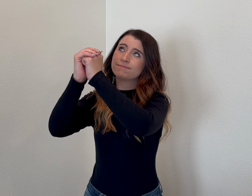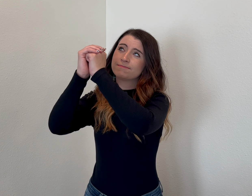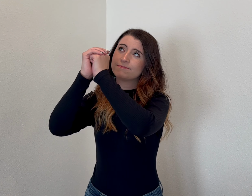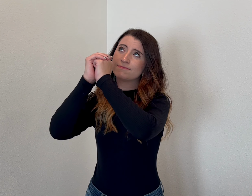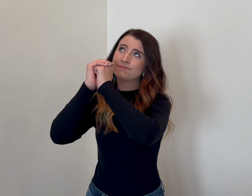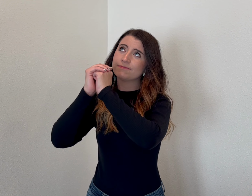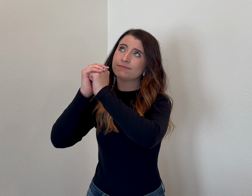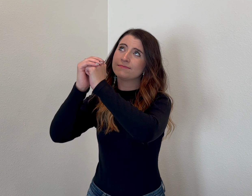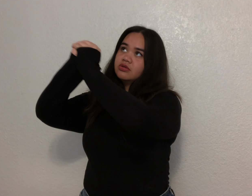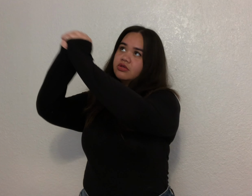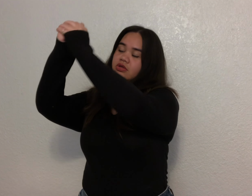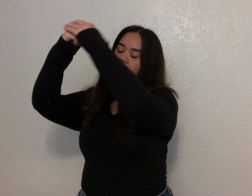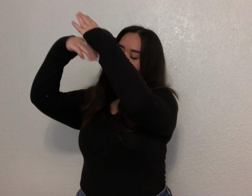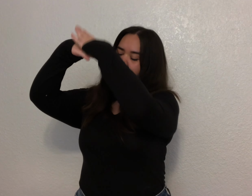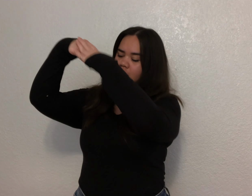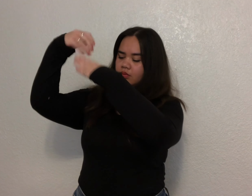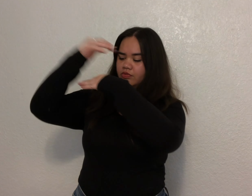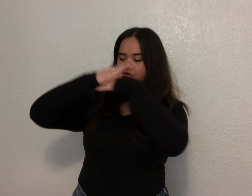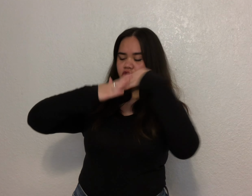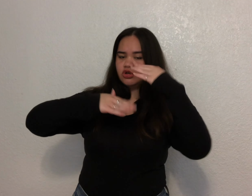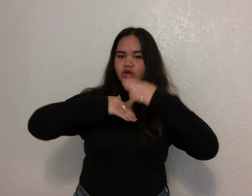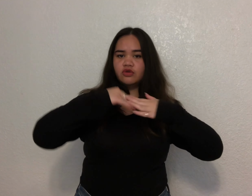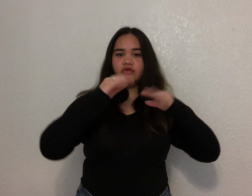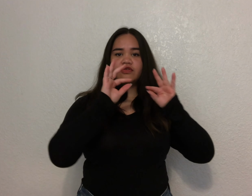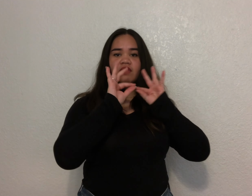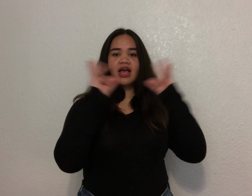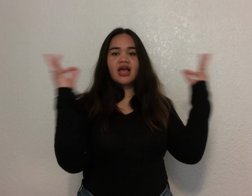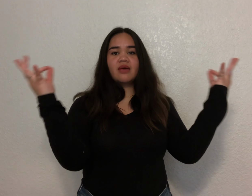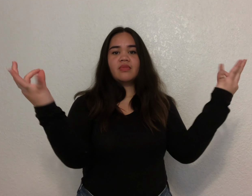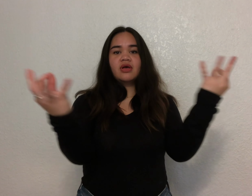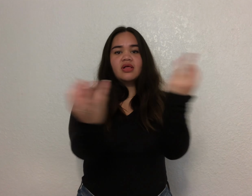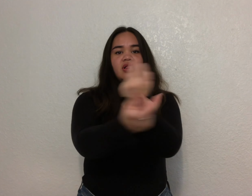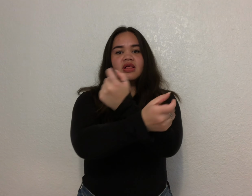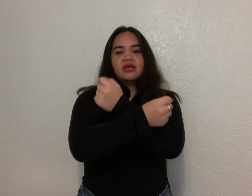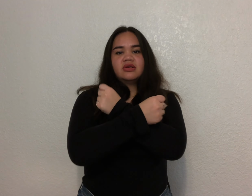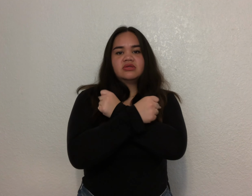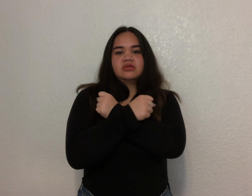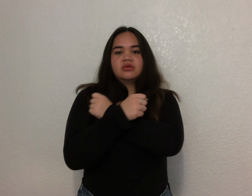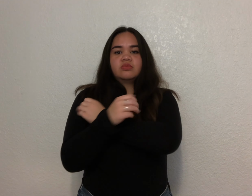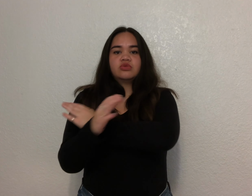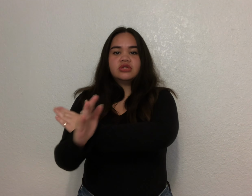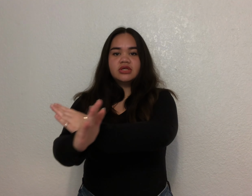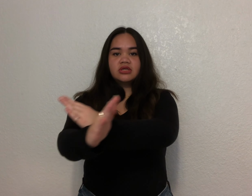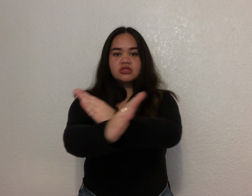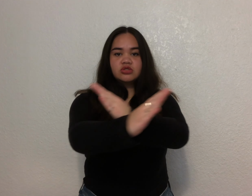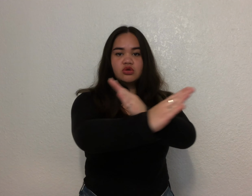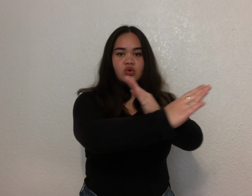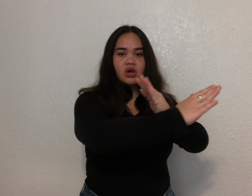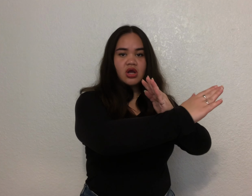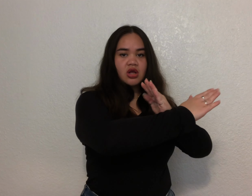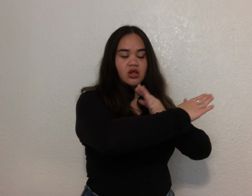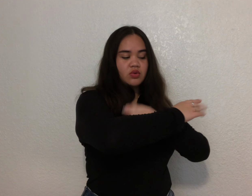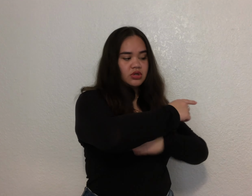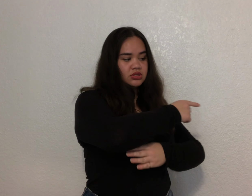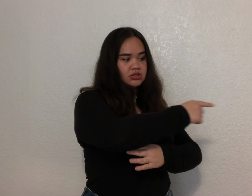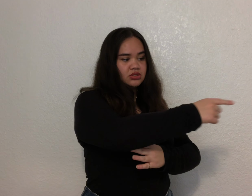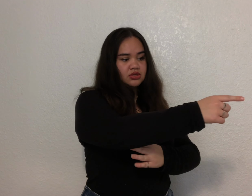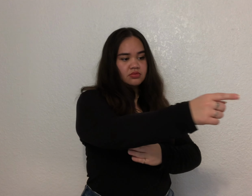Comfort for family, protection while we sleep